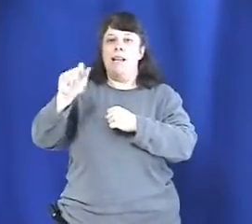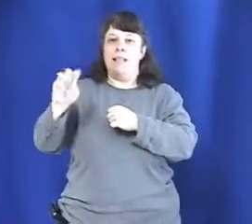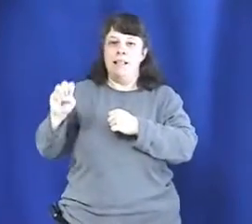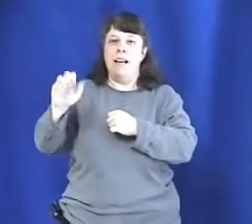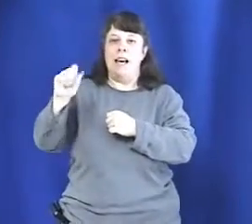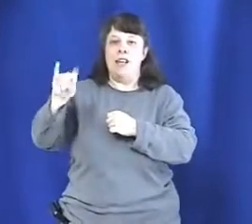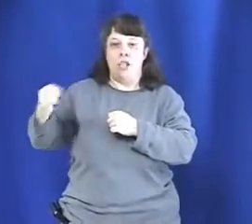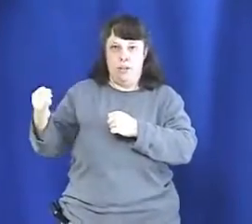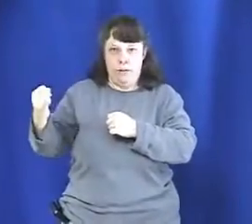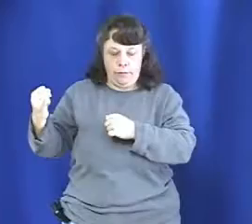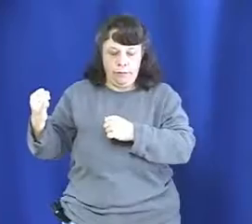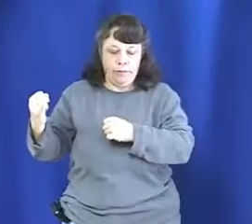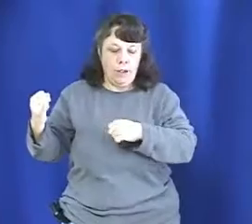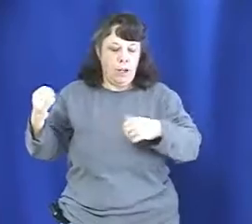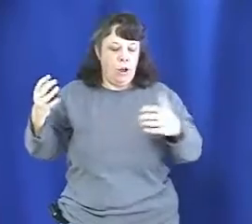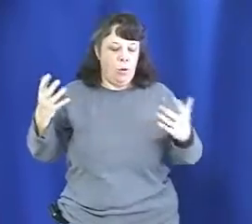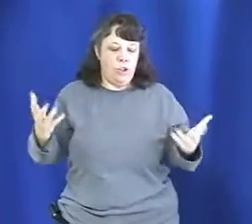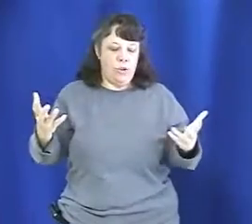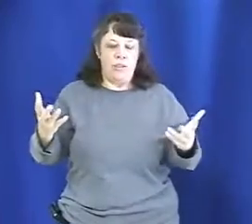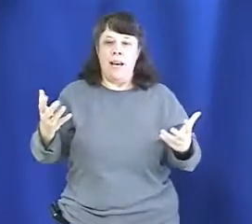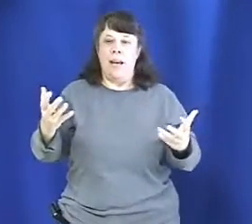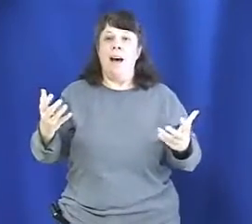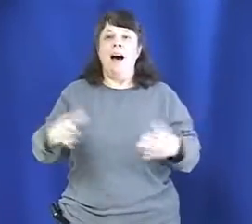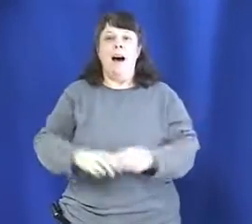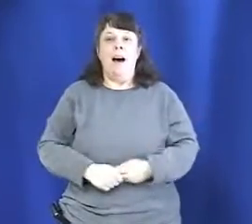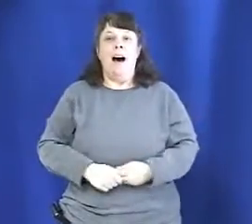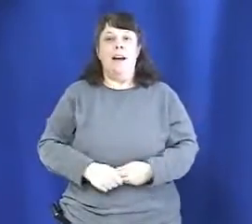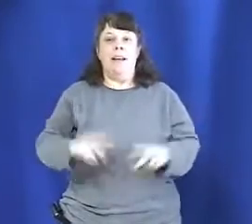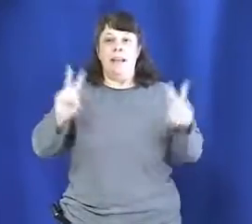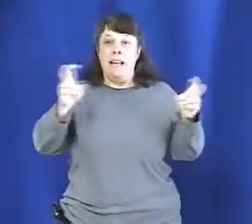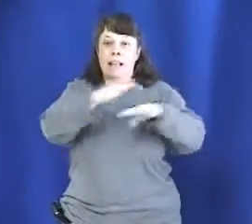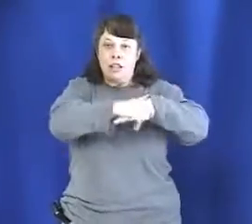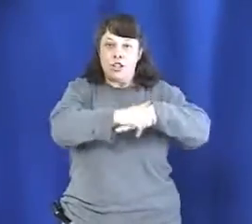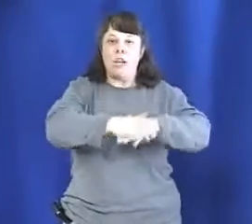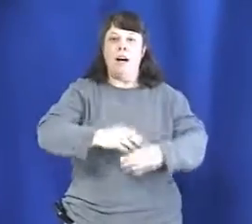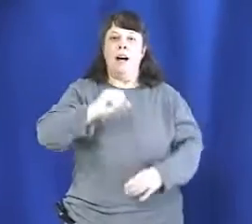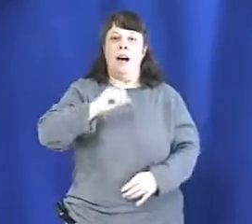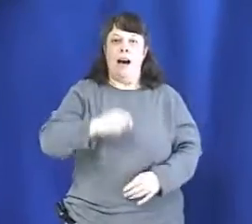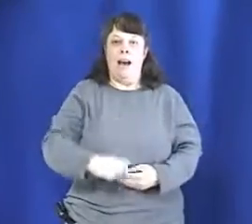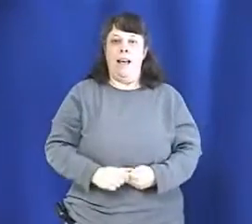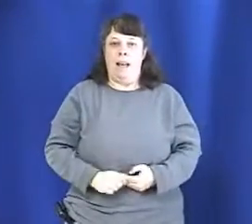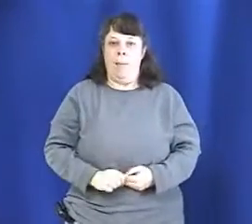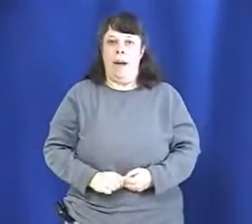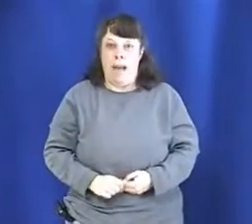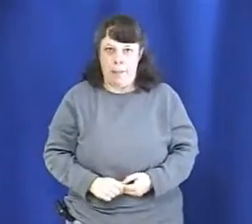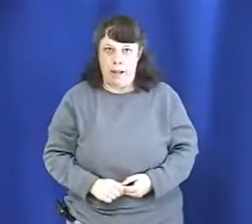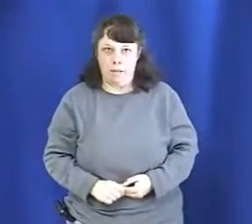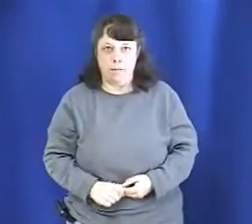predicate adjective, which is to say, in English, I am happy.